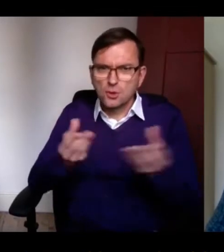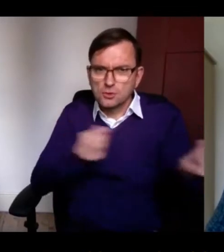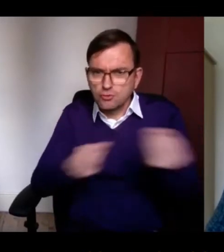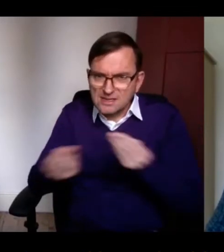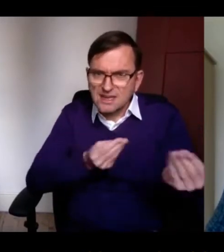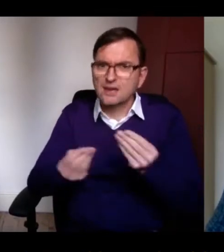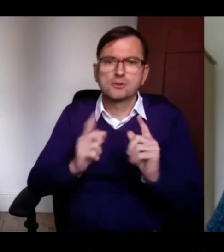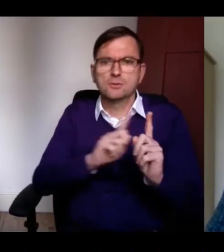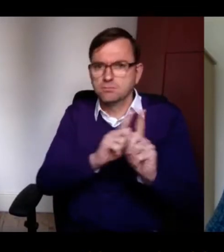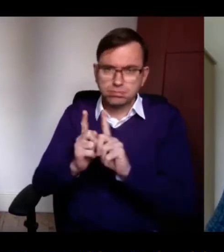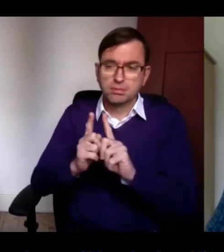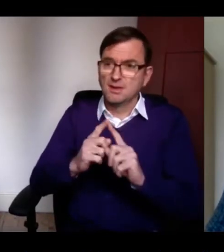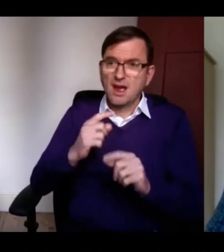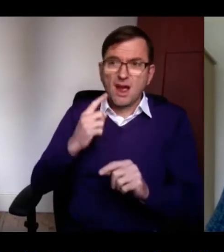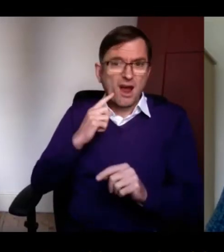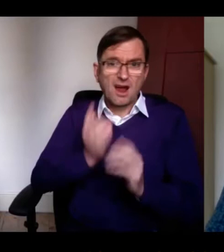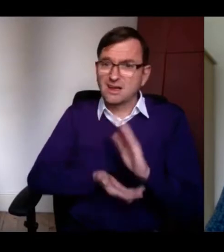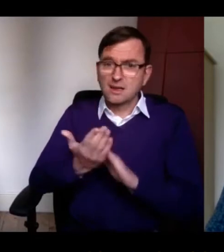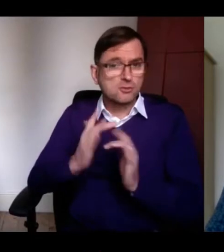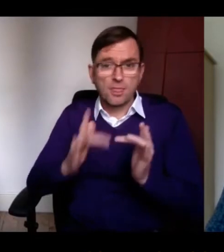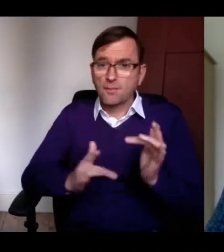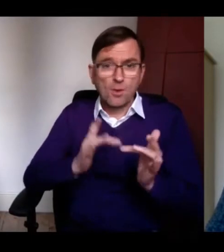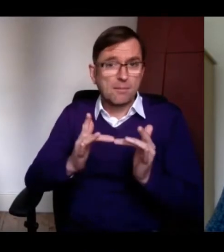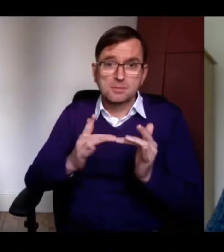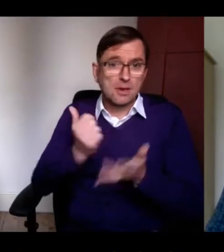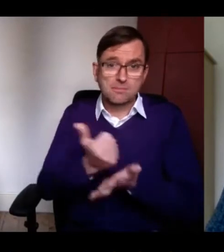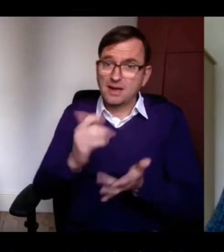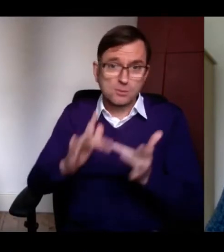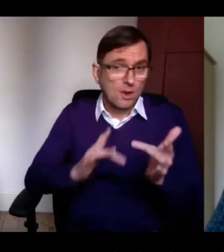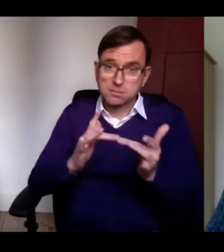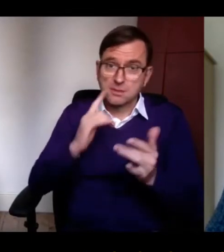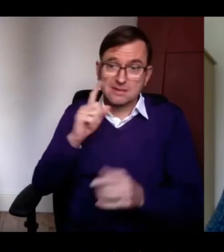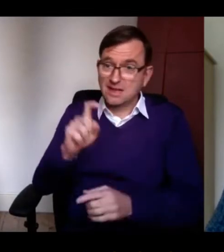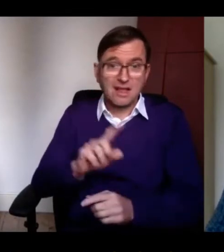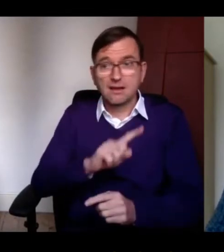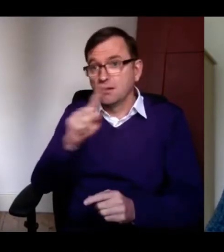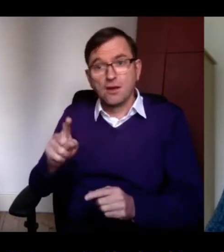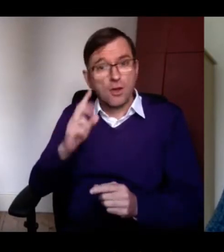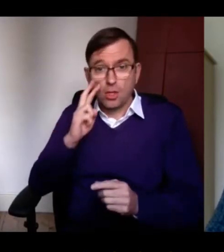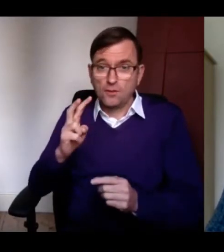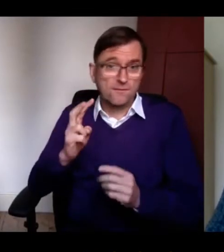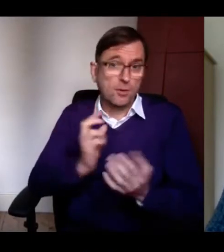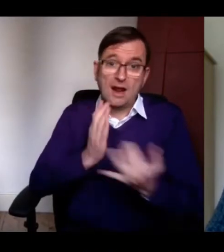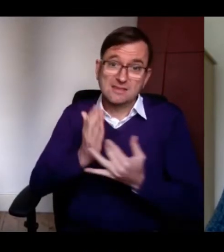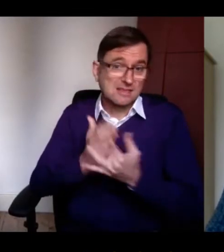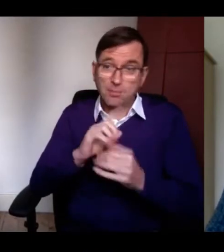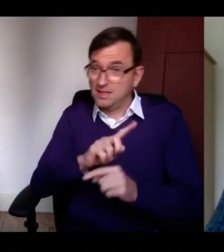about something to do with my bank or a transaction or something, I can go to the bank's website, I can click on